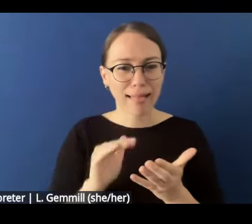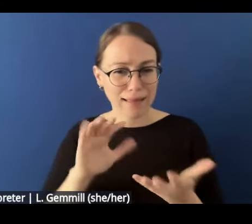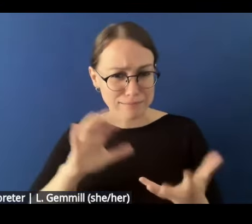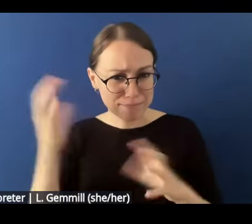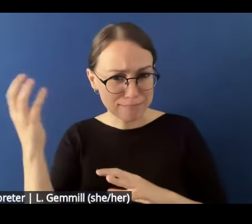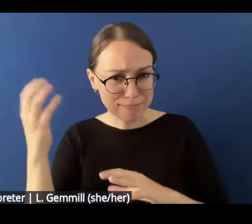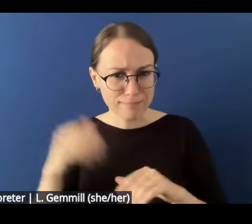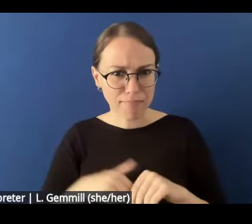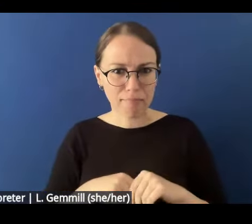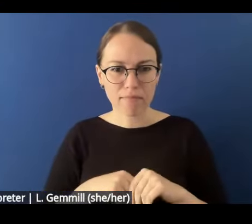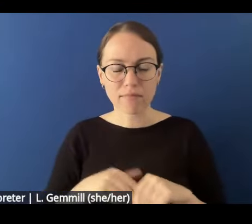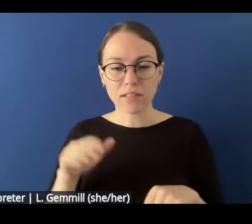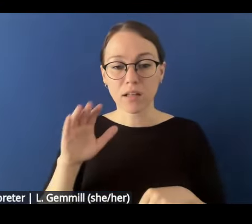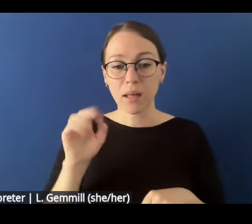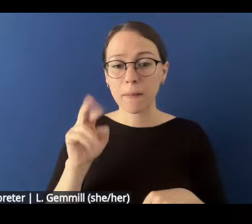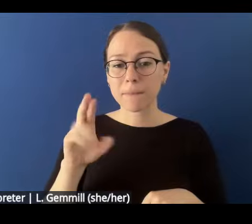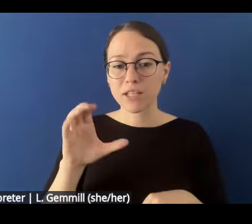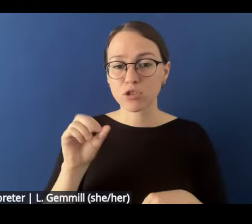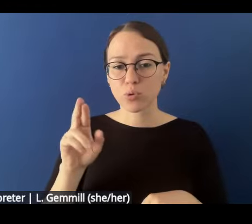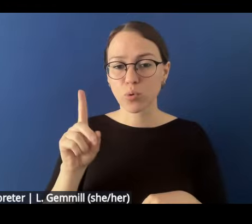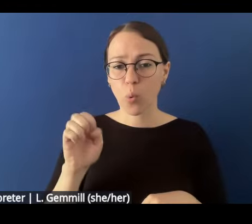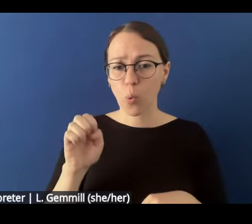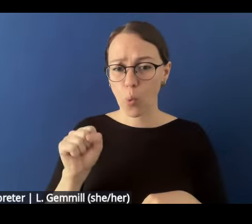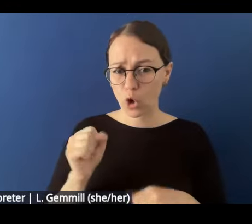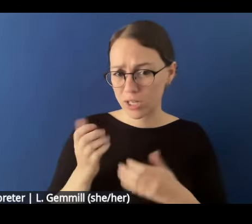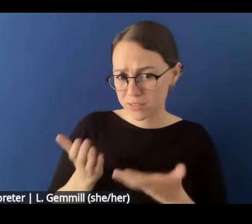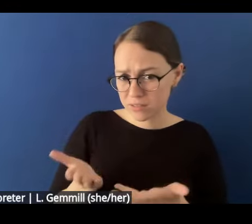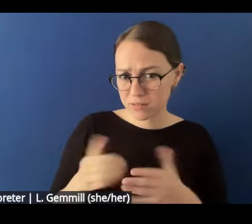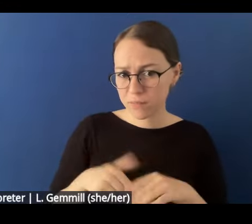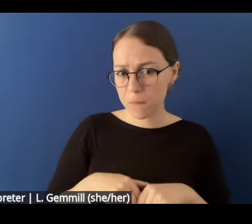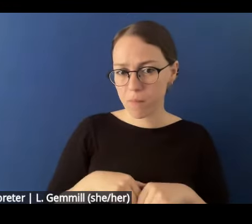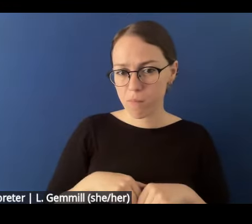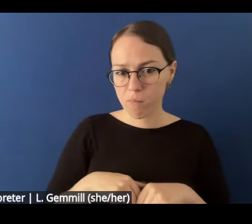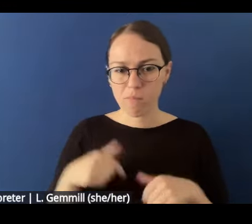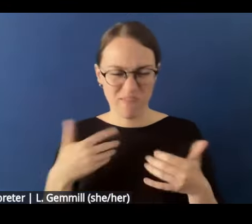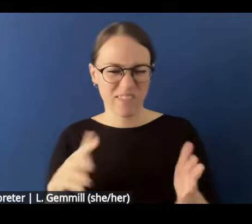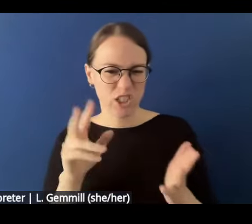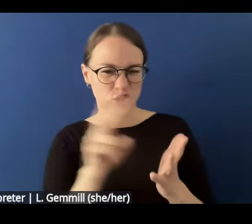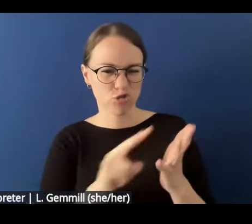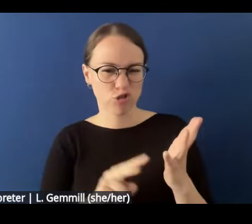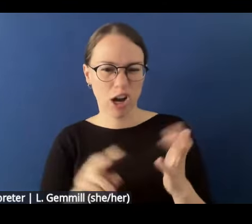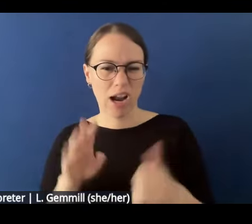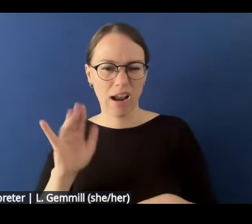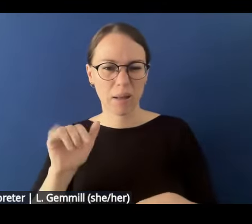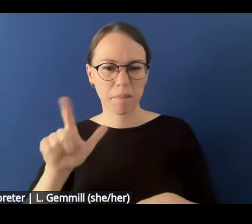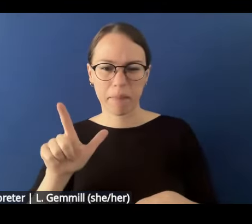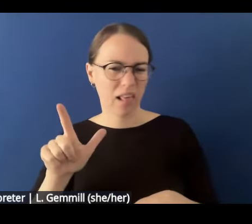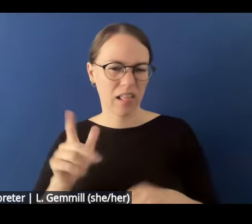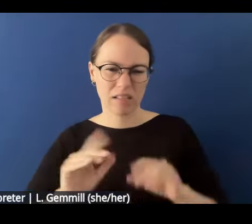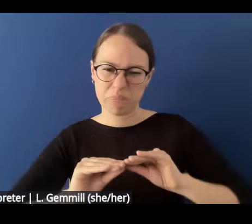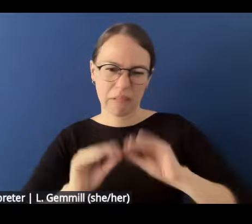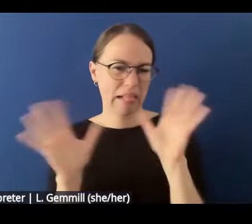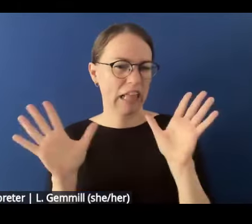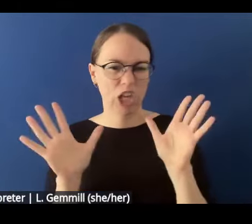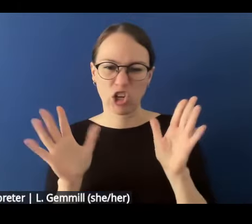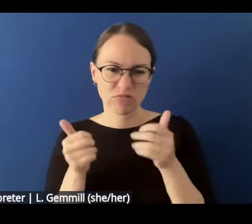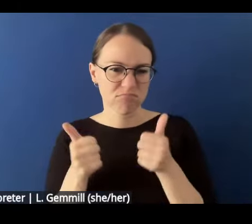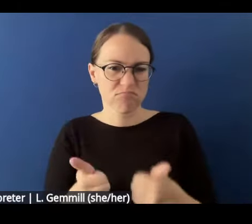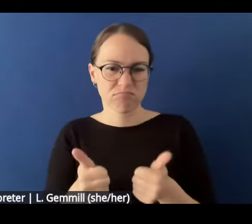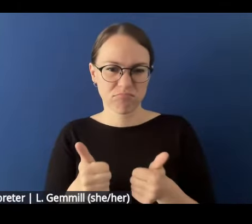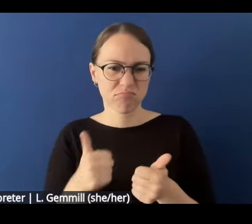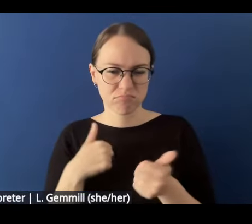No, only that I went through and I read the bill. It's, I mean, everything on there is pretty straightforward. I read the bill. I did confirm